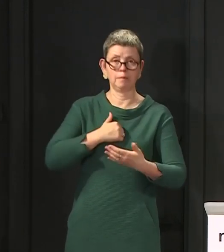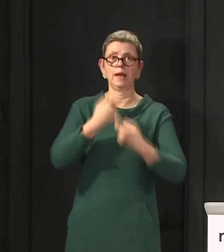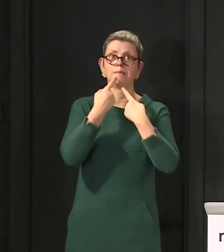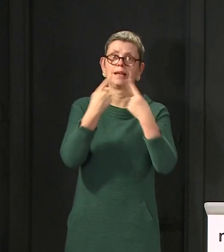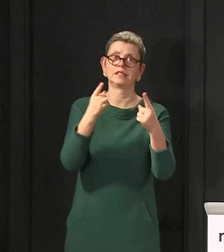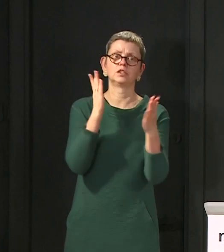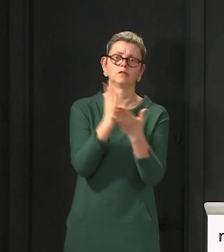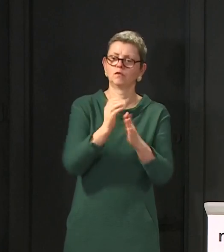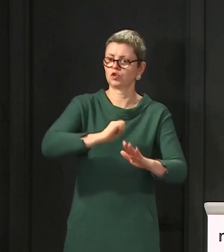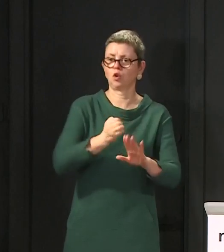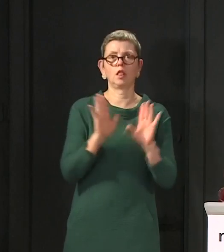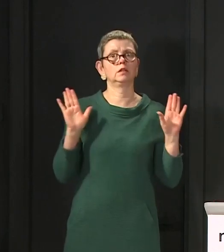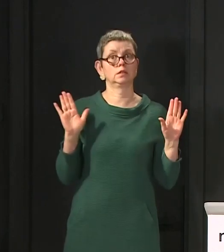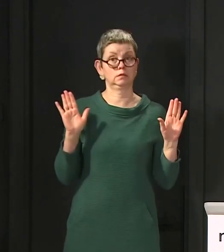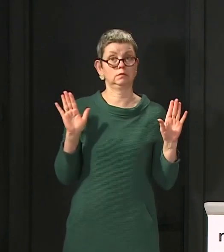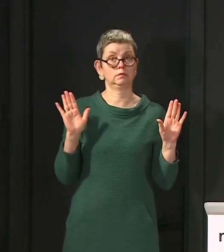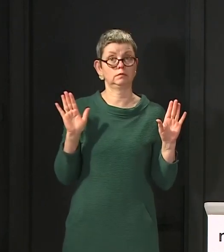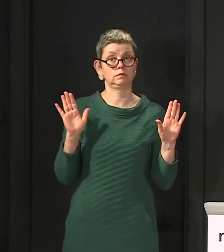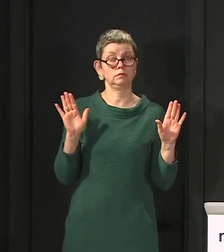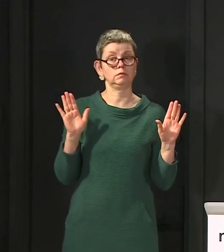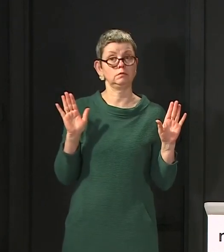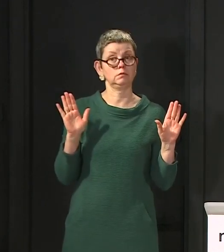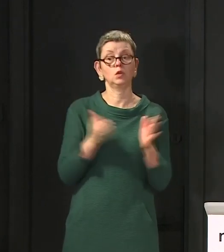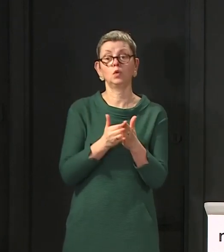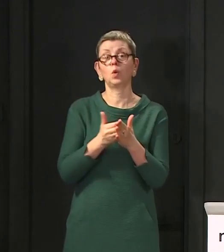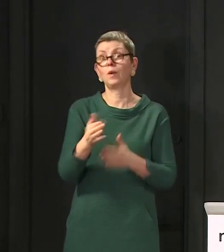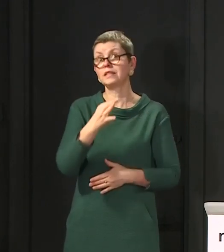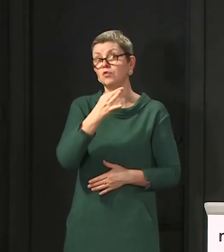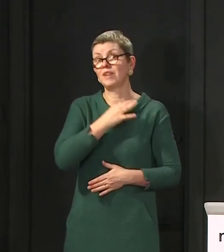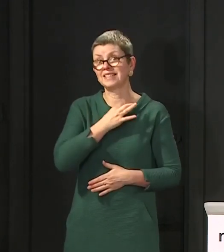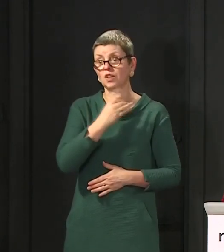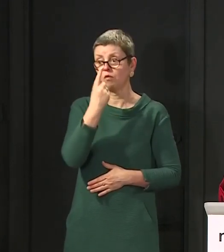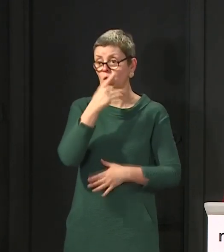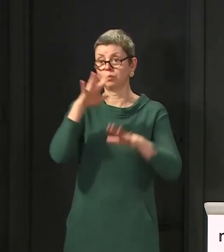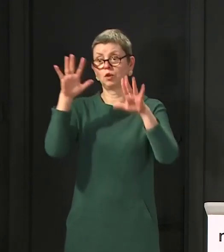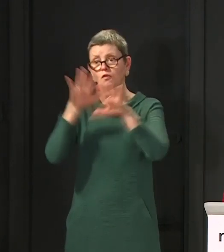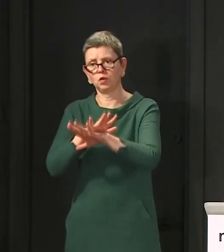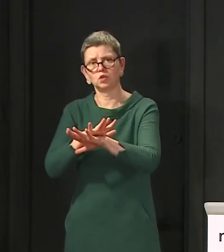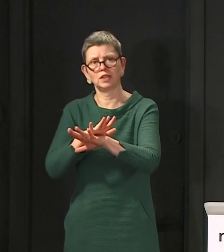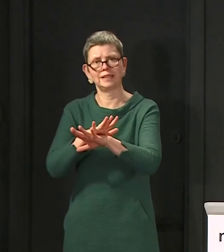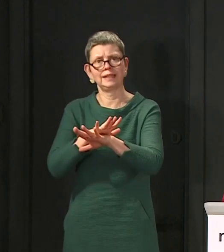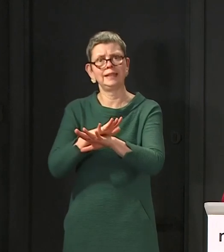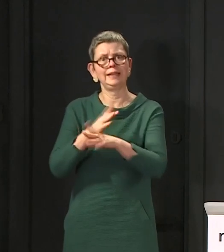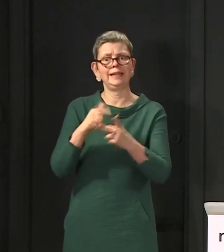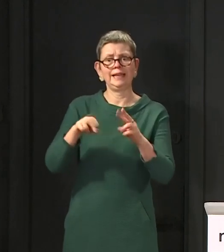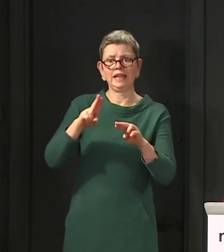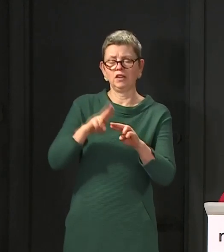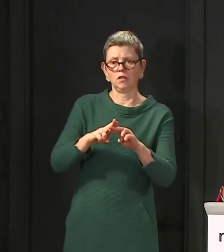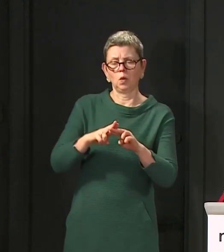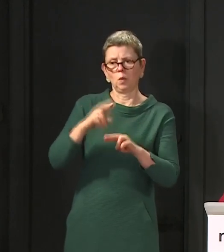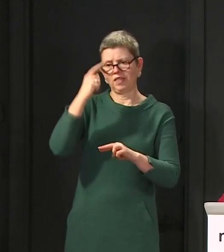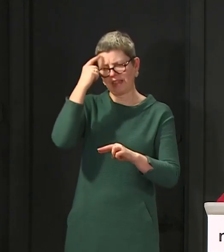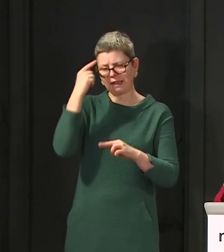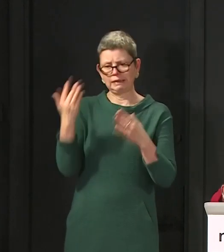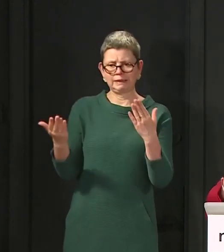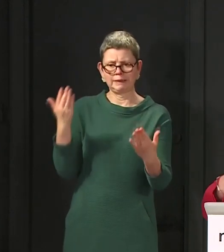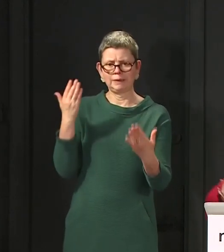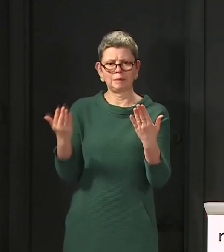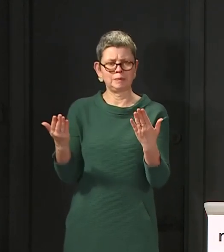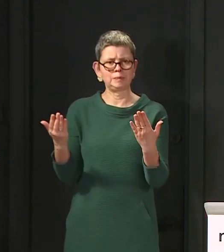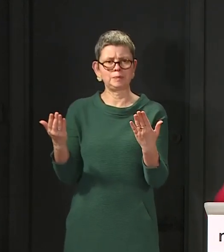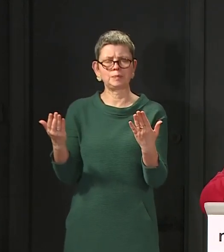is for Scotland. There is always a risk of mixed messaging if we are accepting that because of differential evidence, we